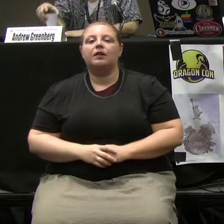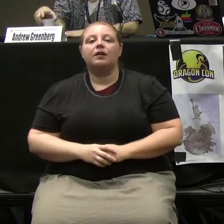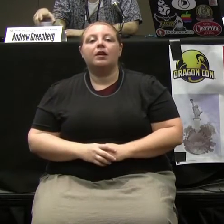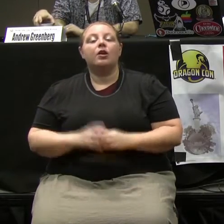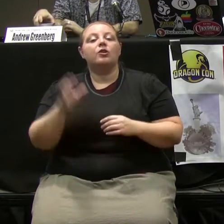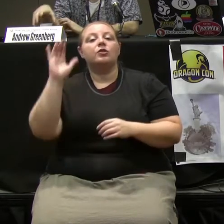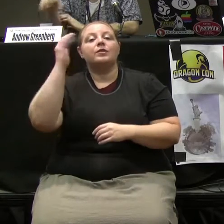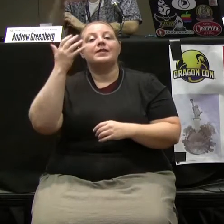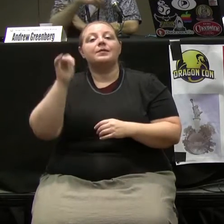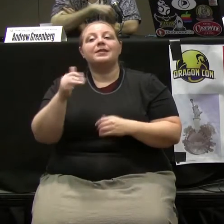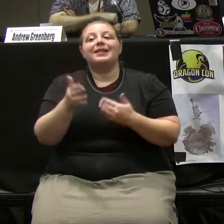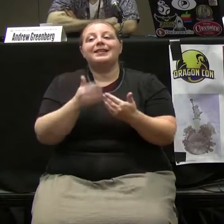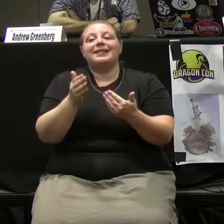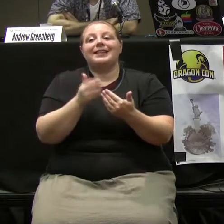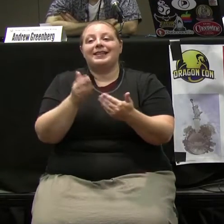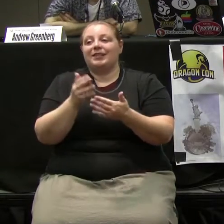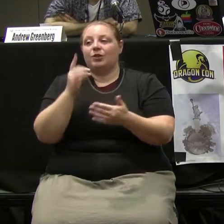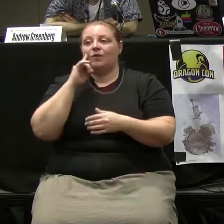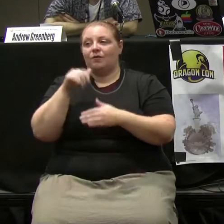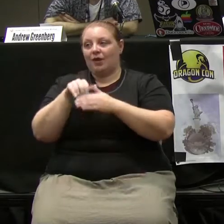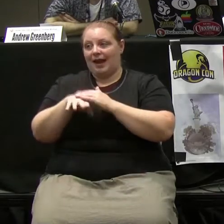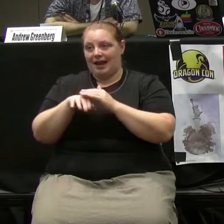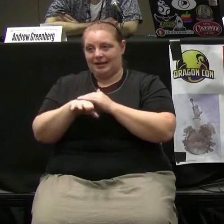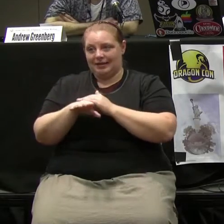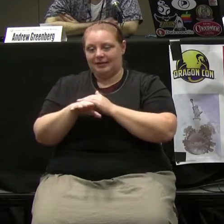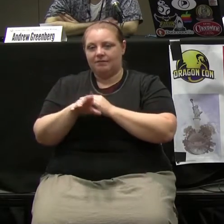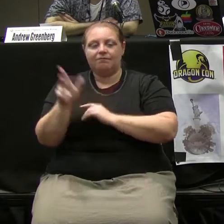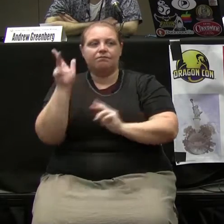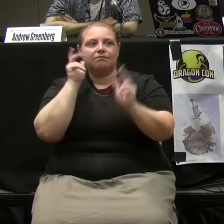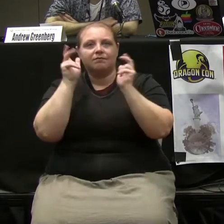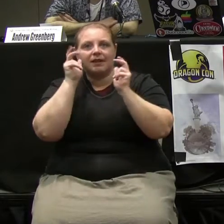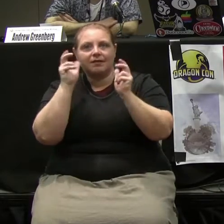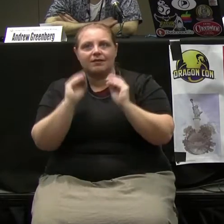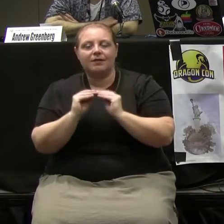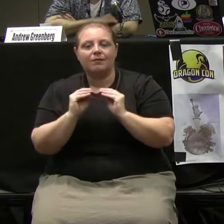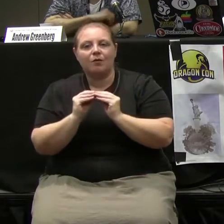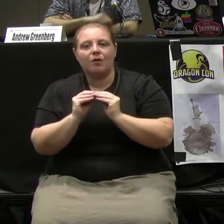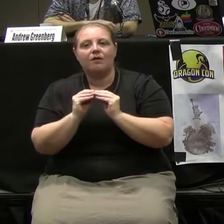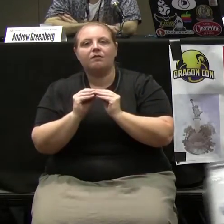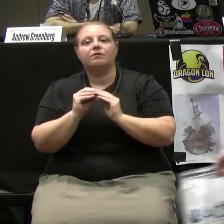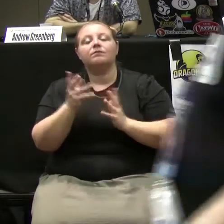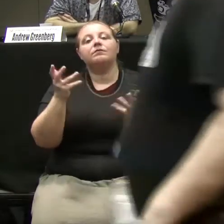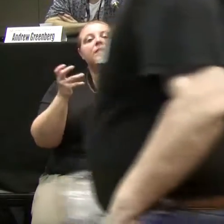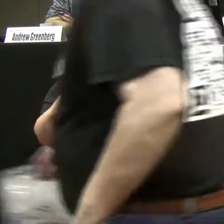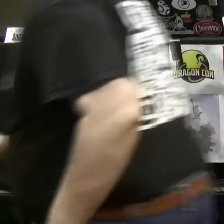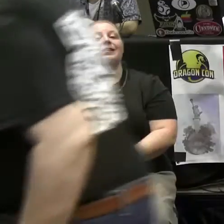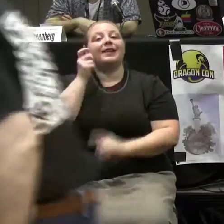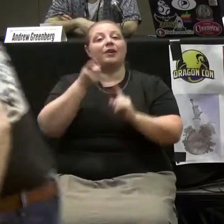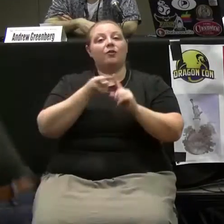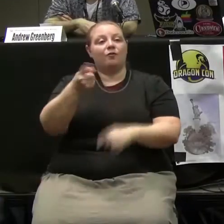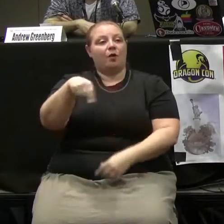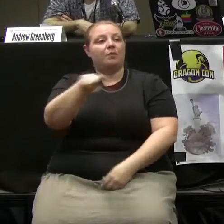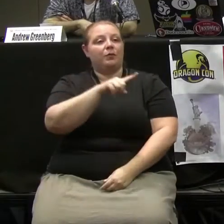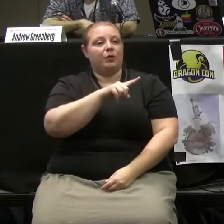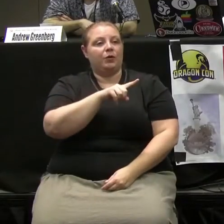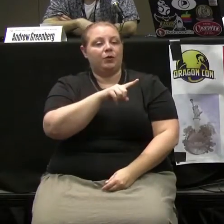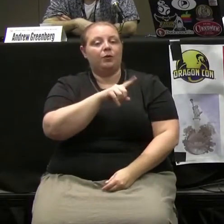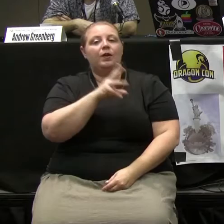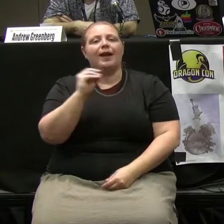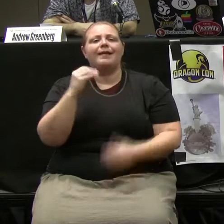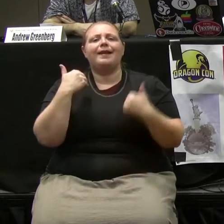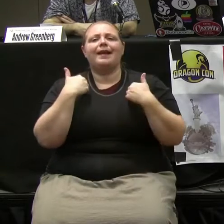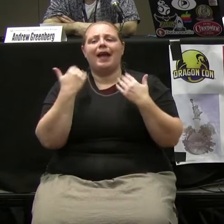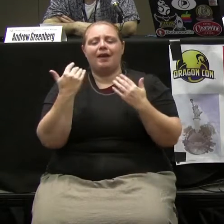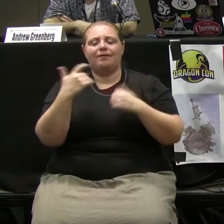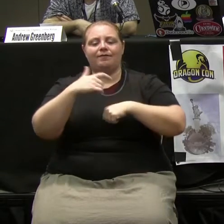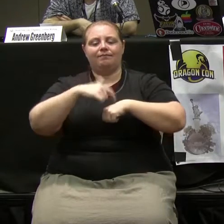lot easier to gain access. They listen to you more. They do like to hear from their constituencies. Oftentimes, they have term limits,